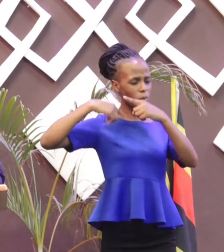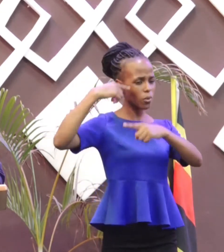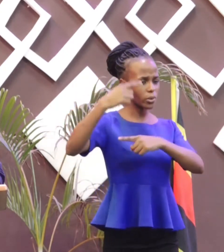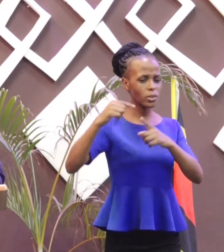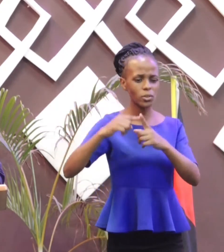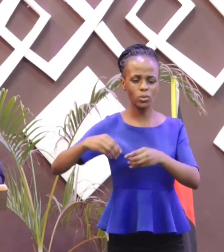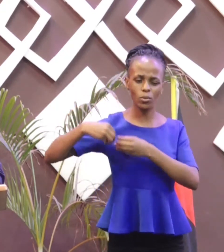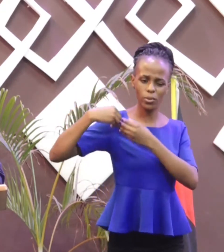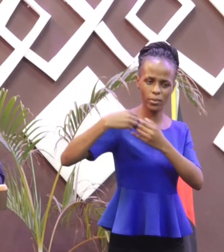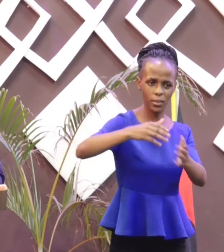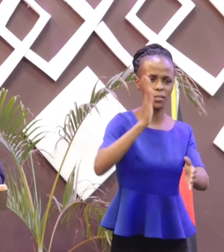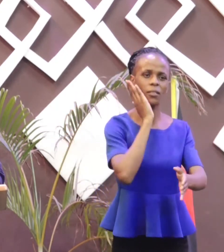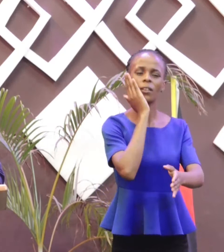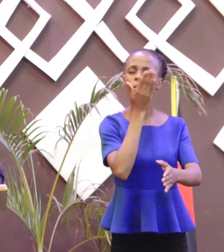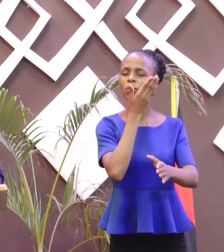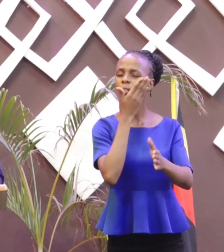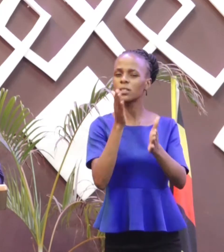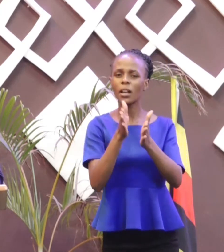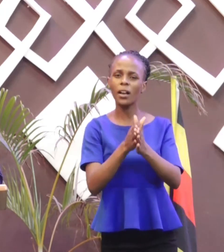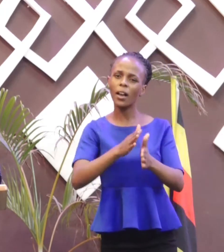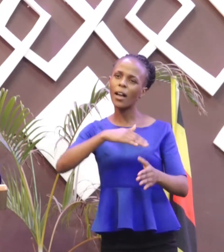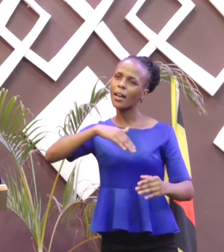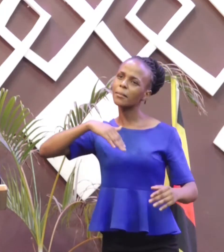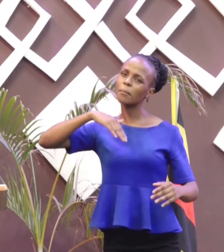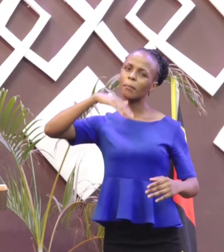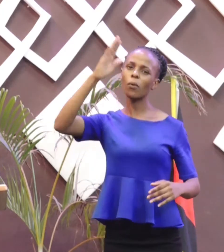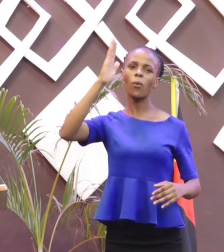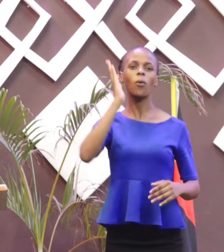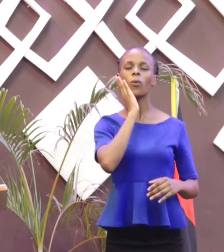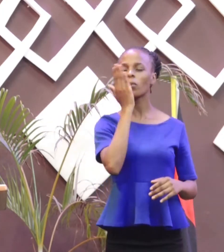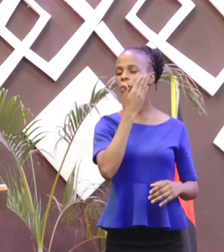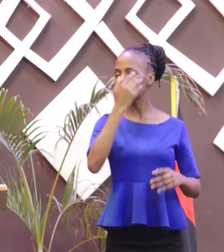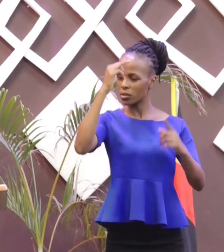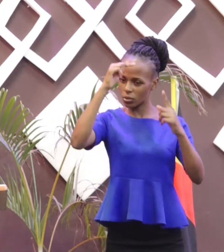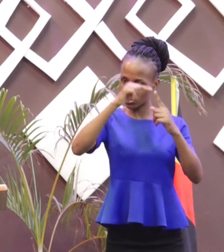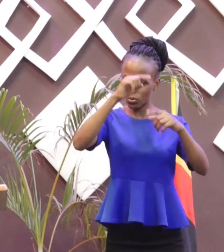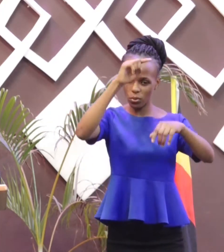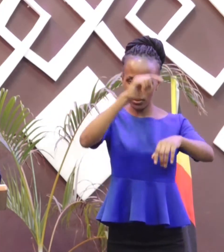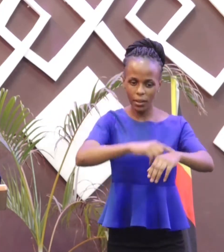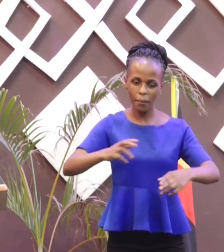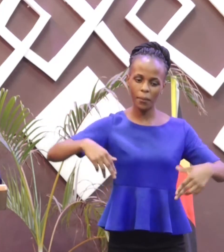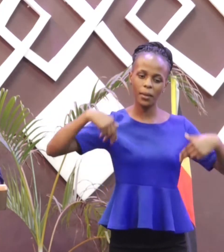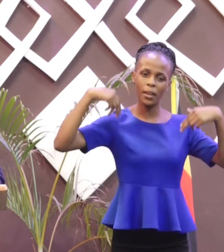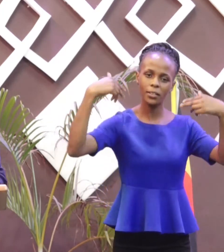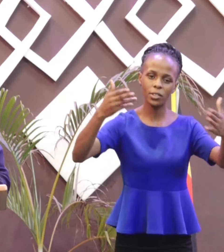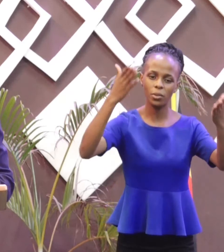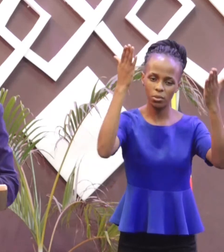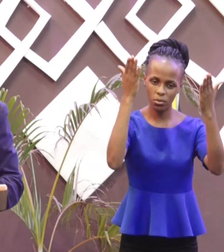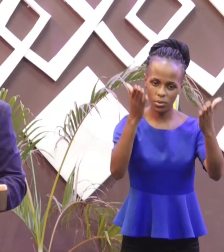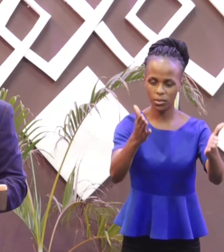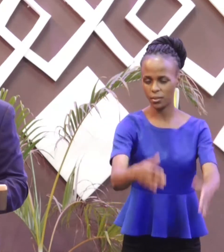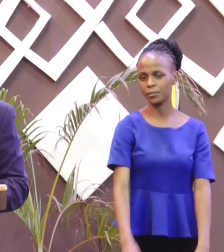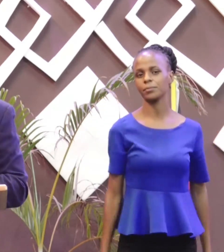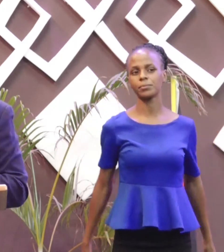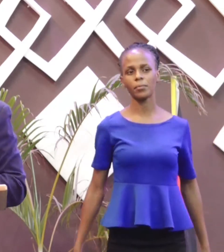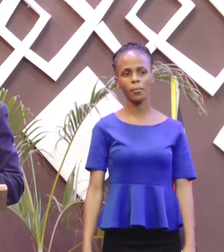kisero kuberanga tukkiriza nti Katonda yawa omulembe guli ogwavuddewo ekisa ye Katenda yomu. Agendo tuwe